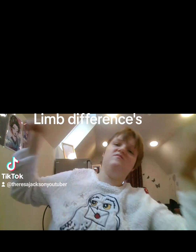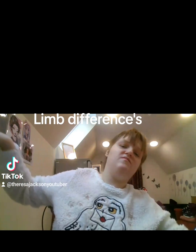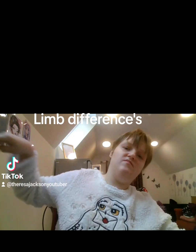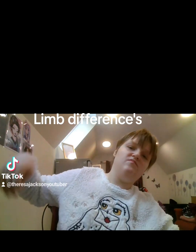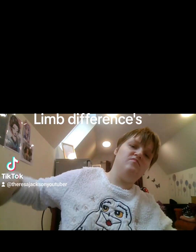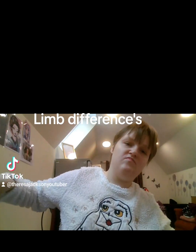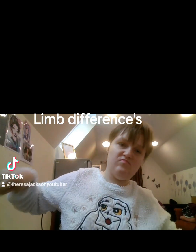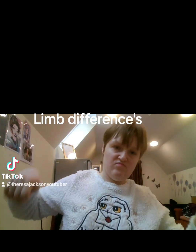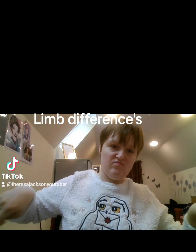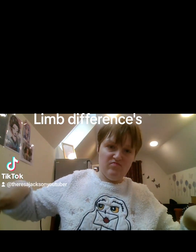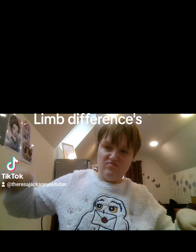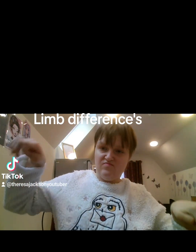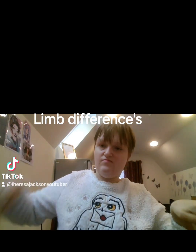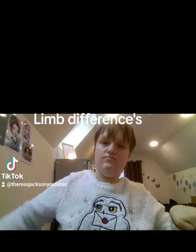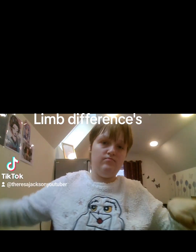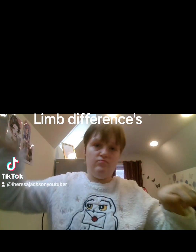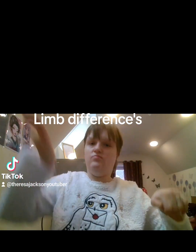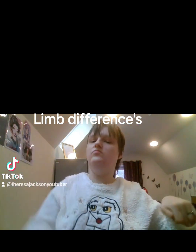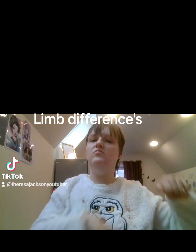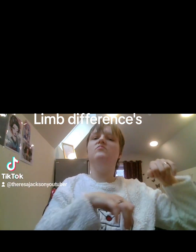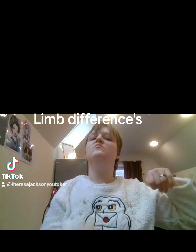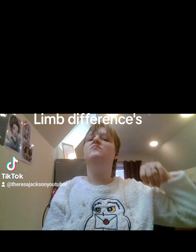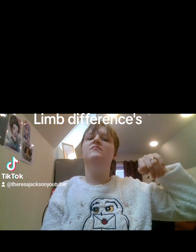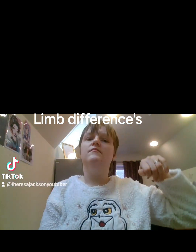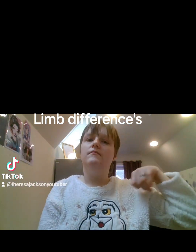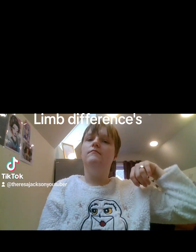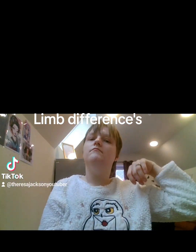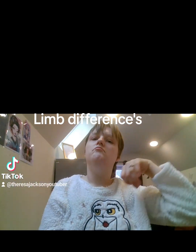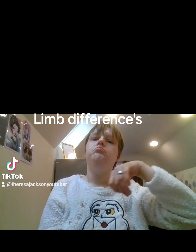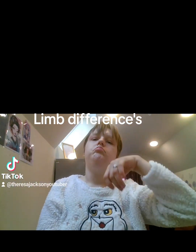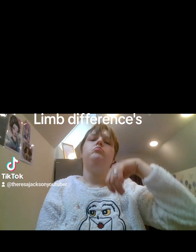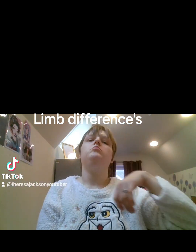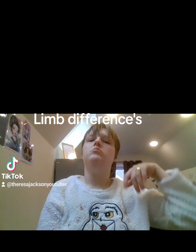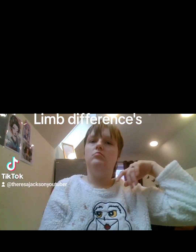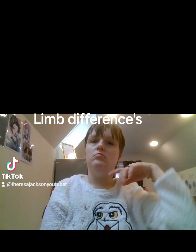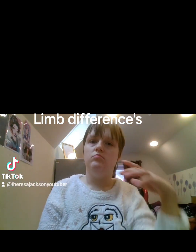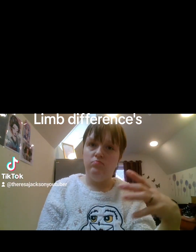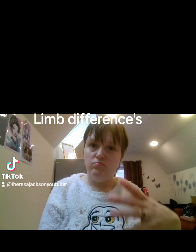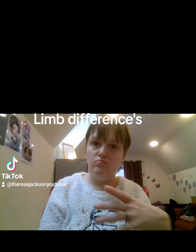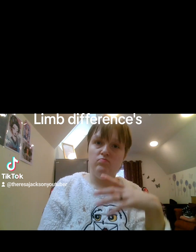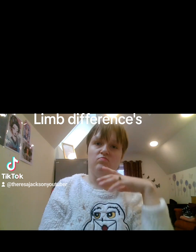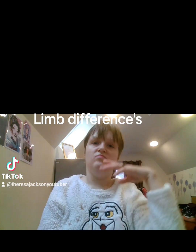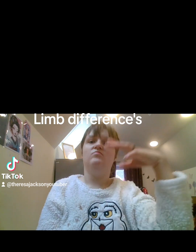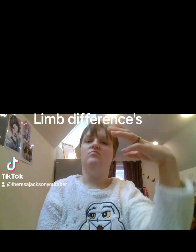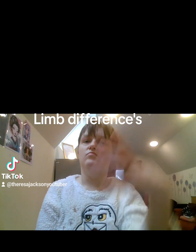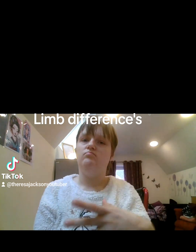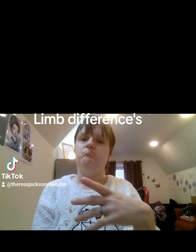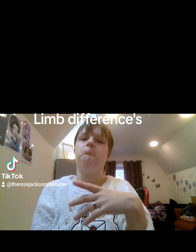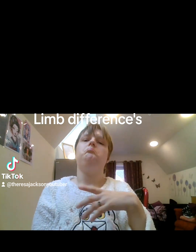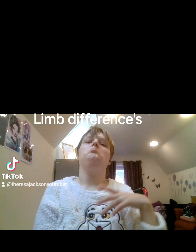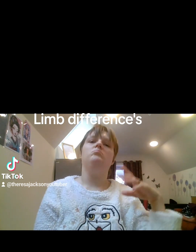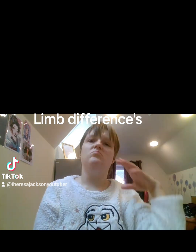essential. By actively participating in community projects and events, we